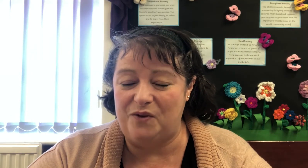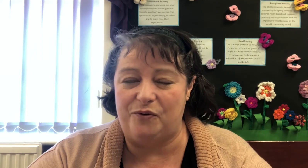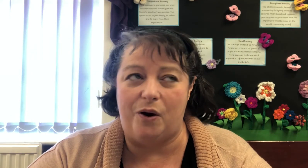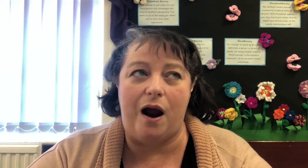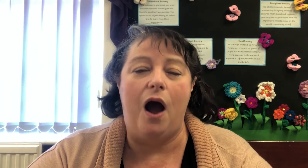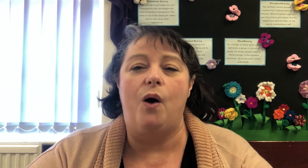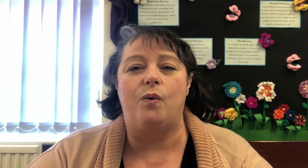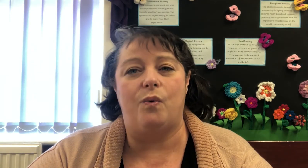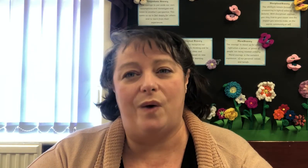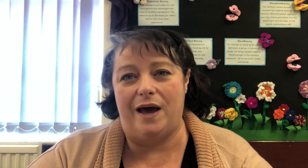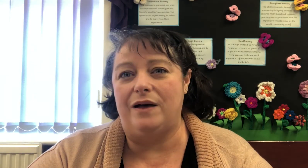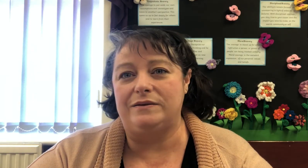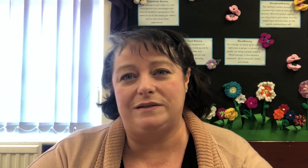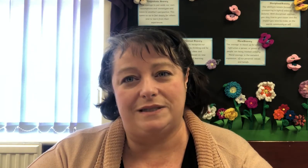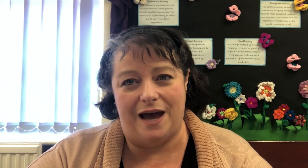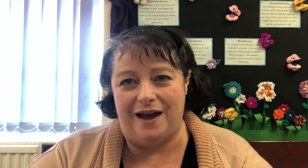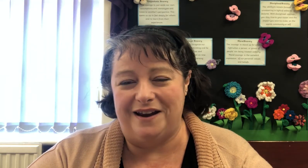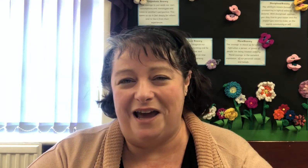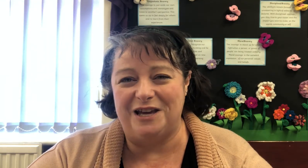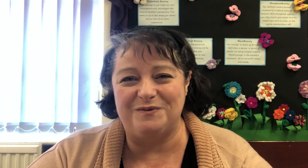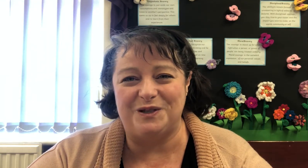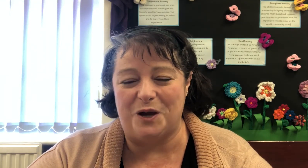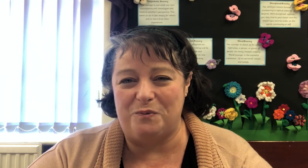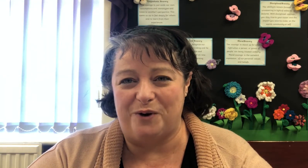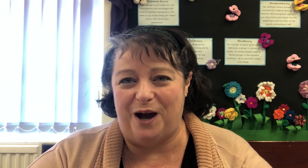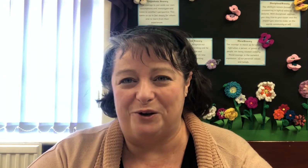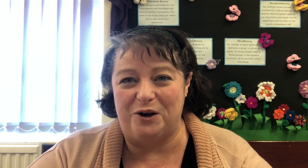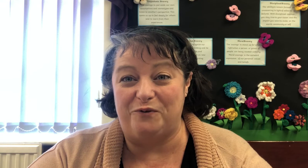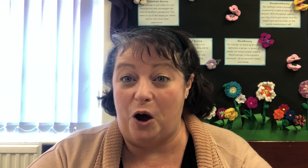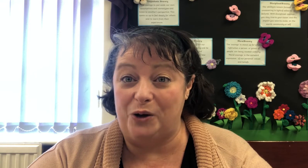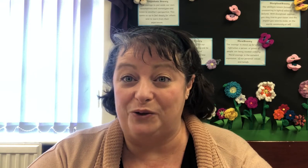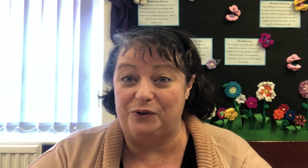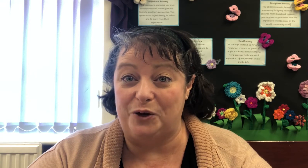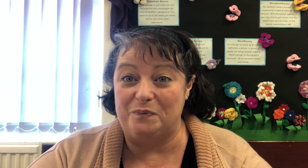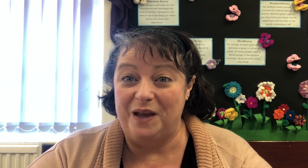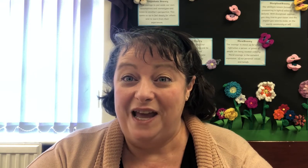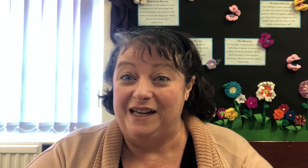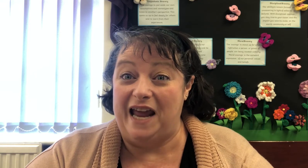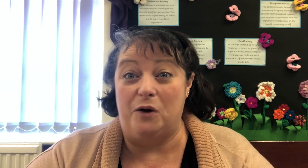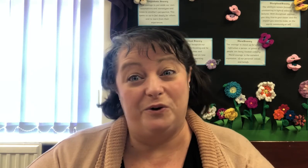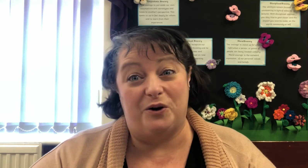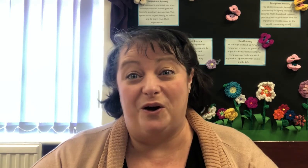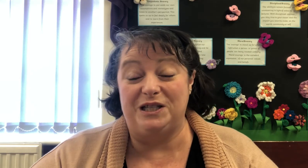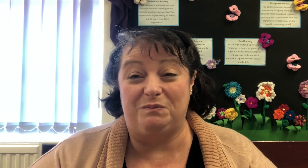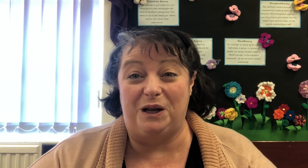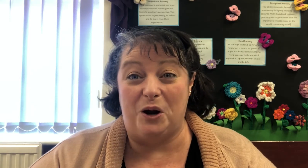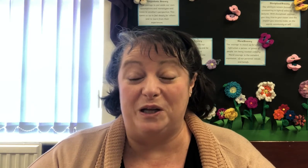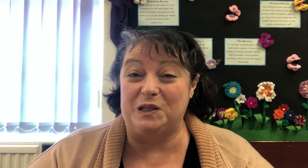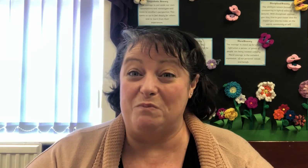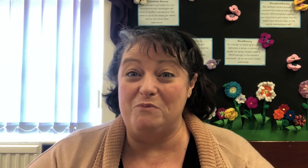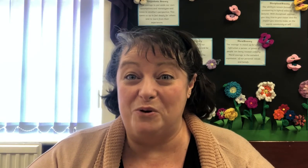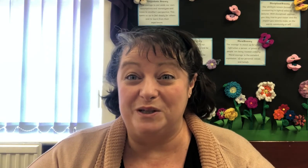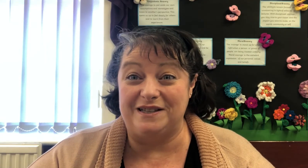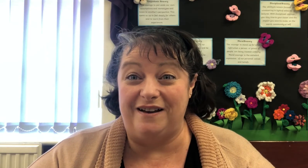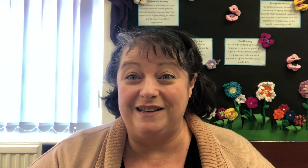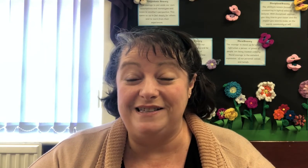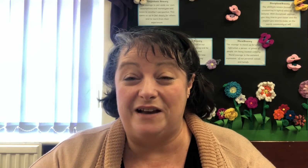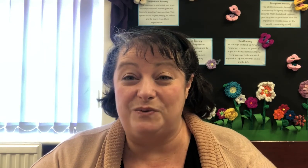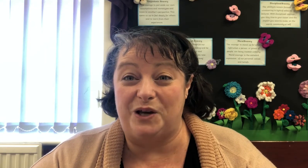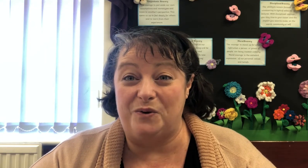far. Well done. I am so proud of all of you. Now we're going to be learning some more signs as we go into